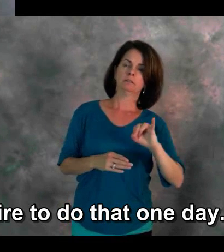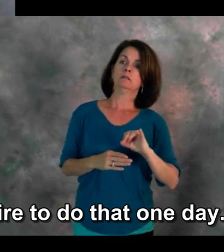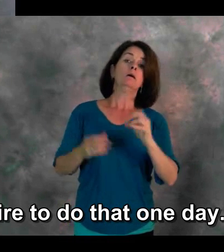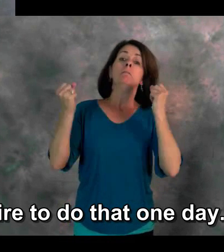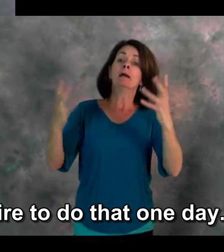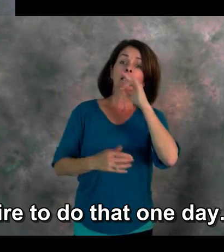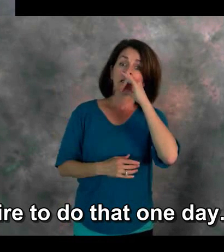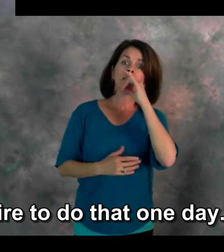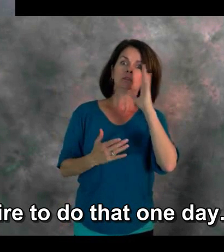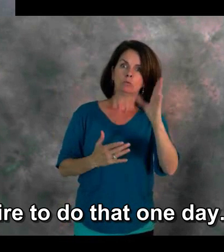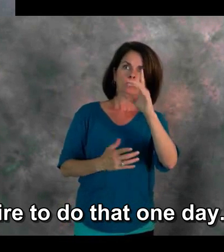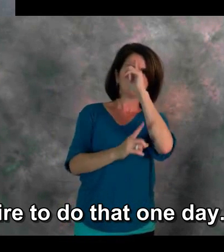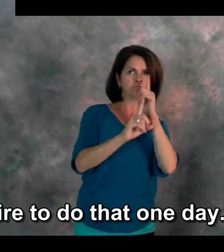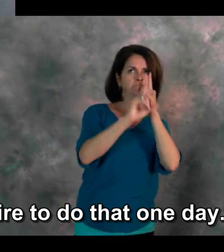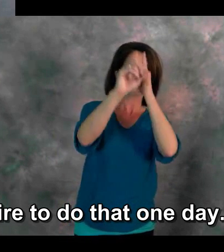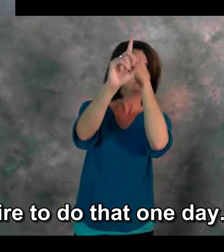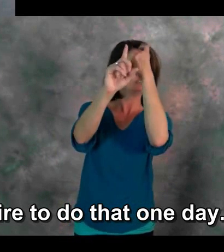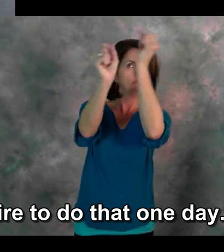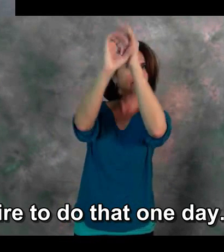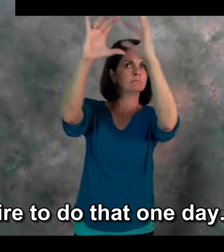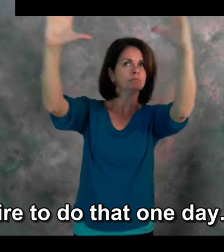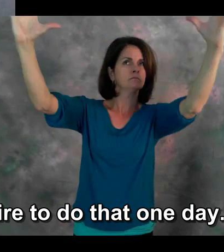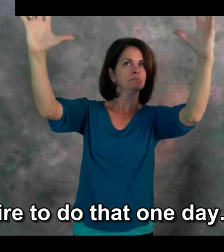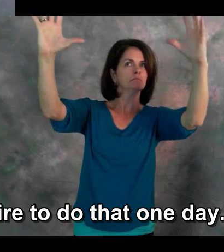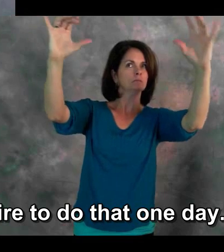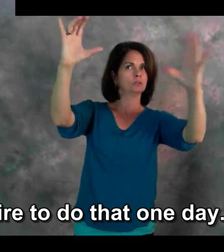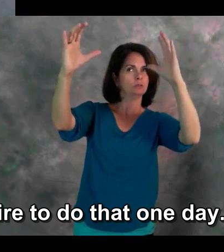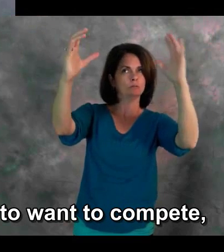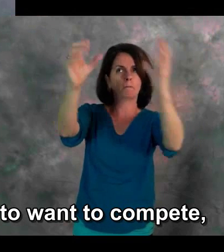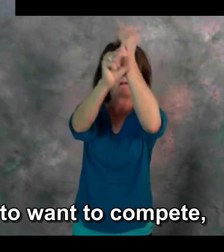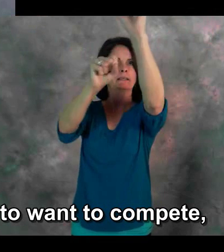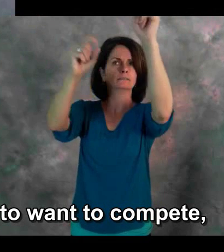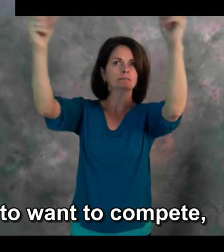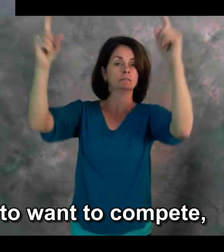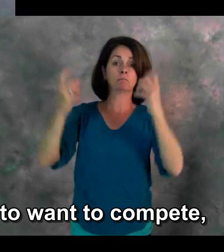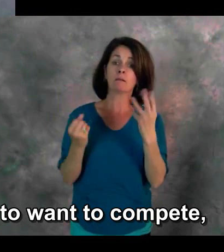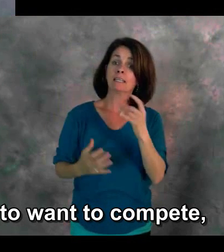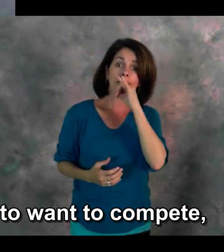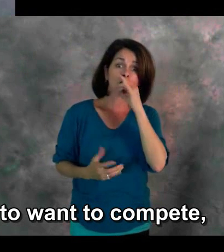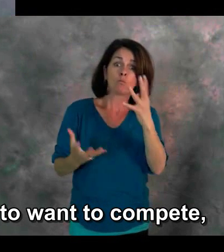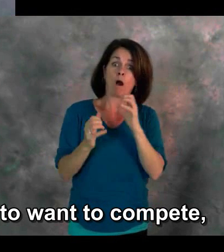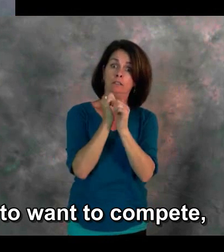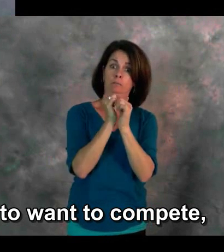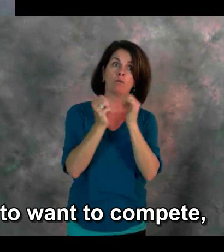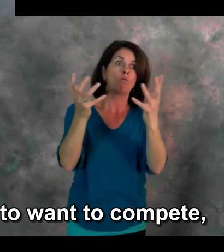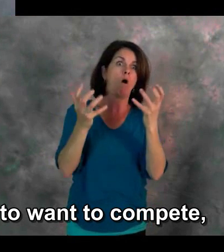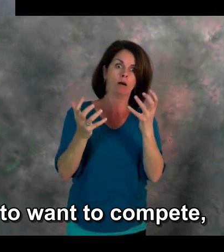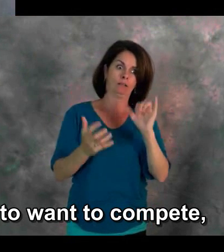And a lot of kids will aspire to do that one day. A lot of kids are going to want to